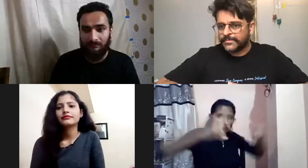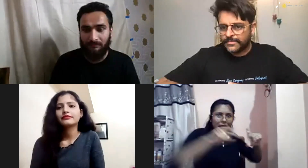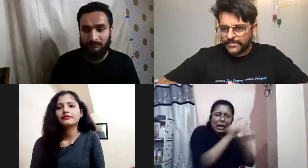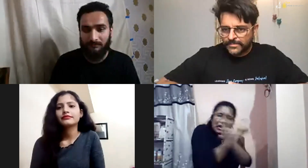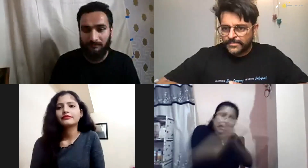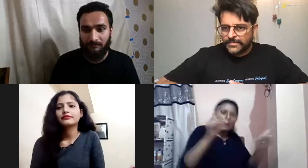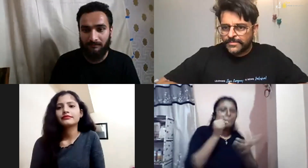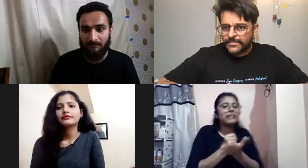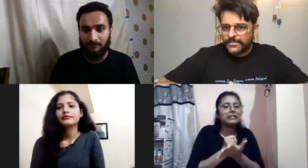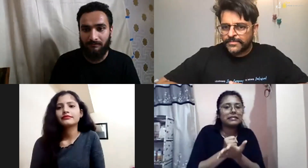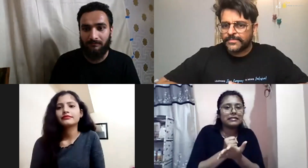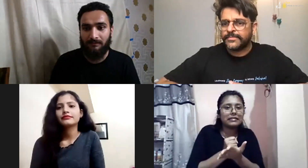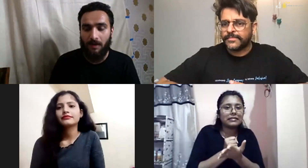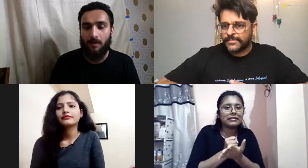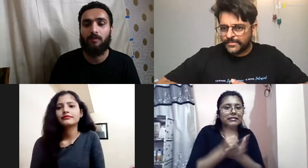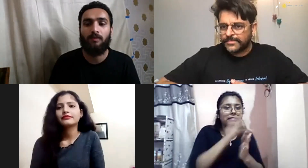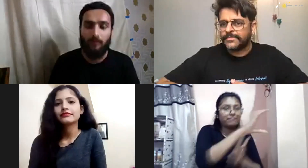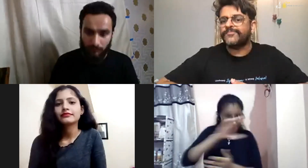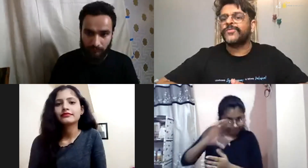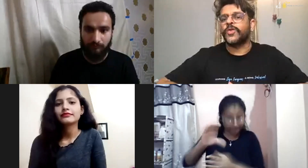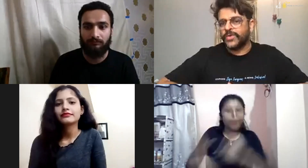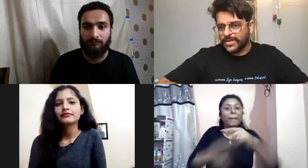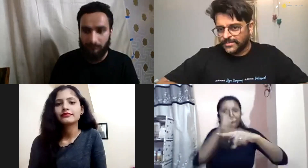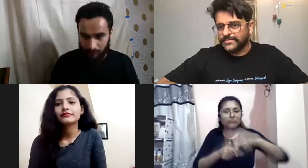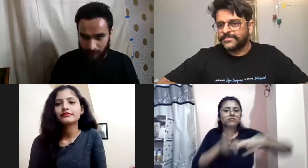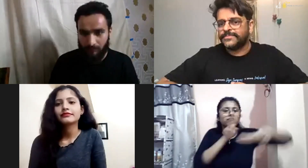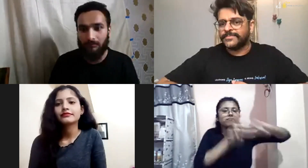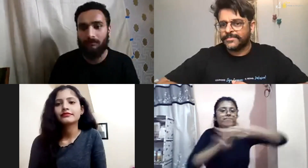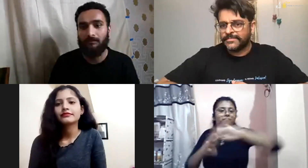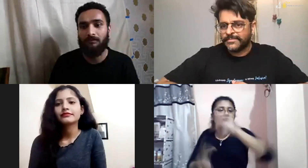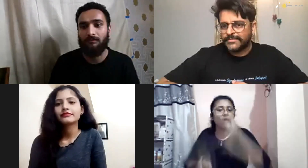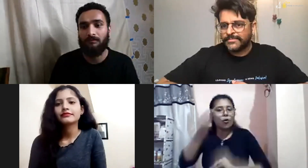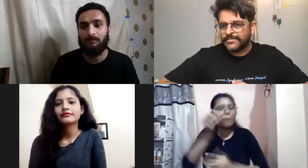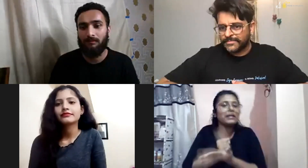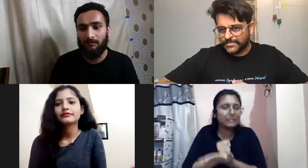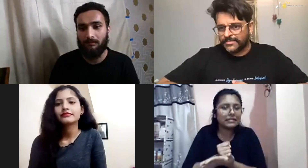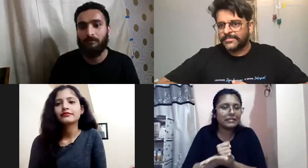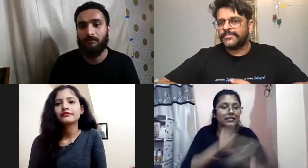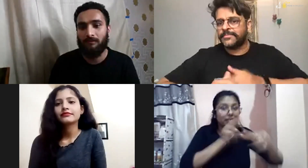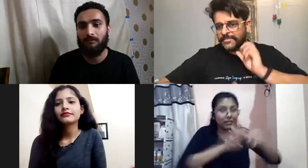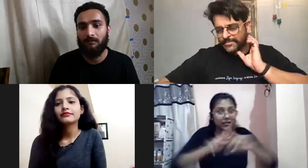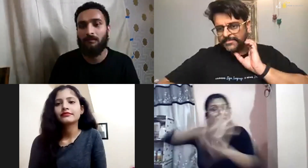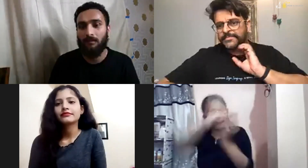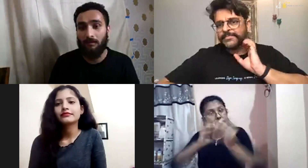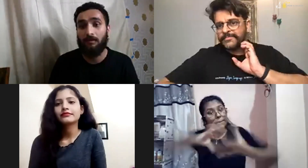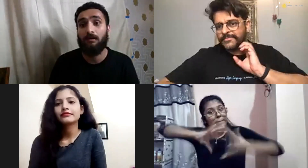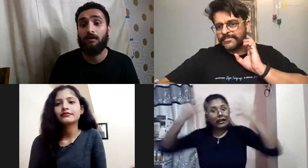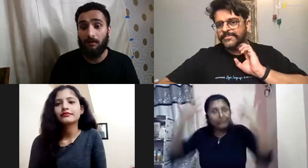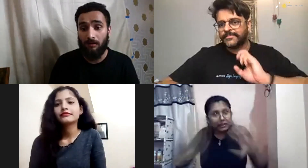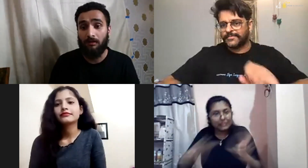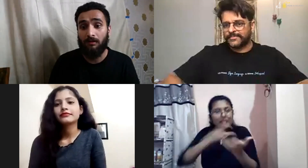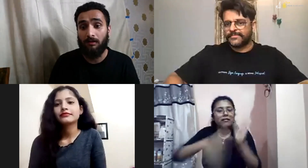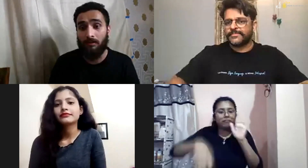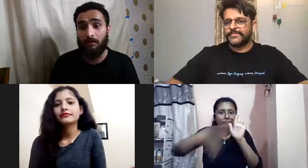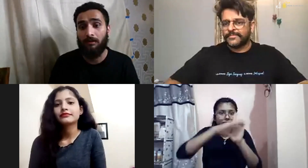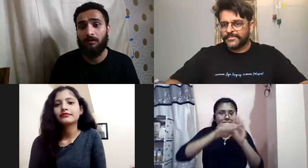on Instagram, if you will click the picture and you have to share it and you have to post, you have to use the hashtag, more